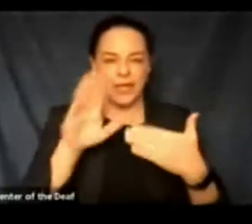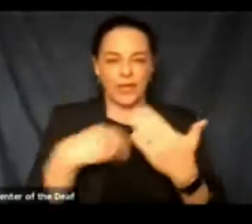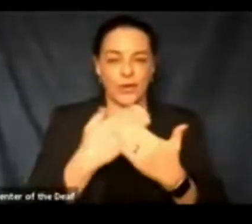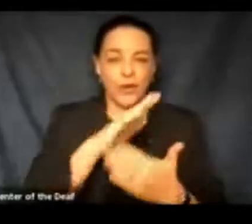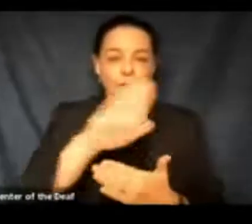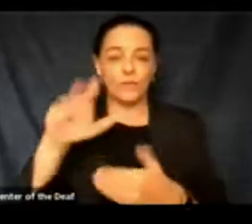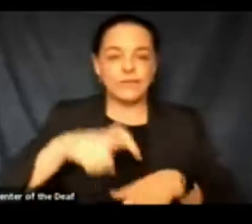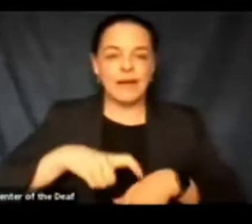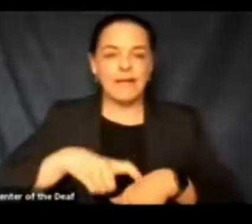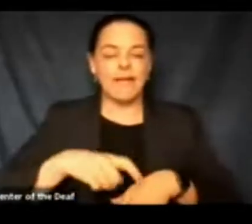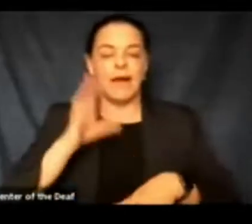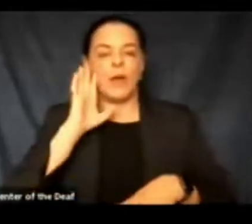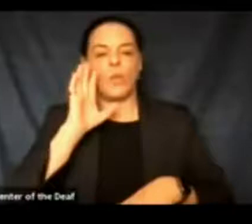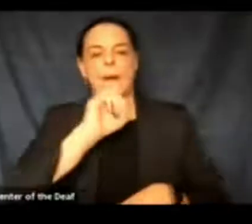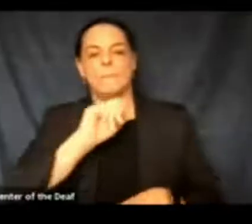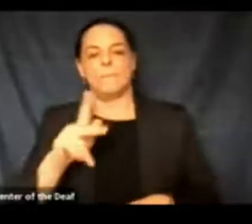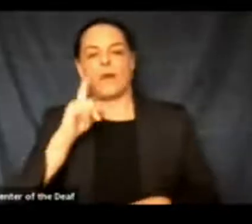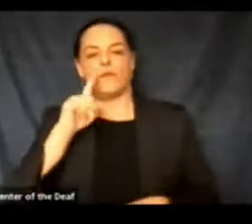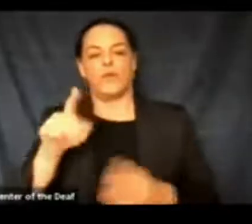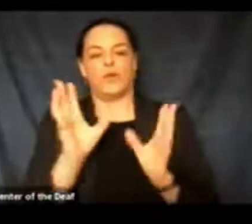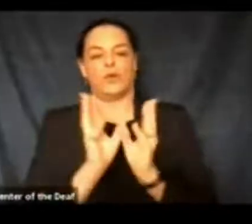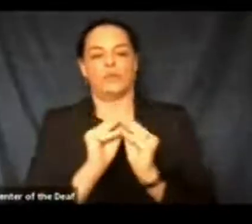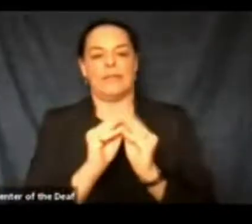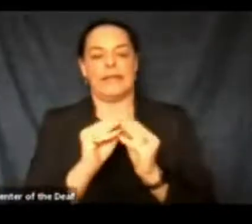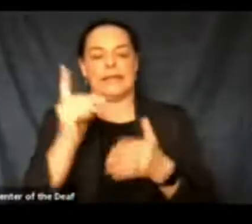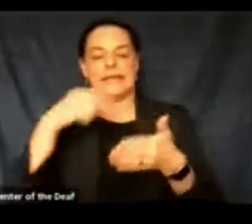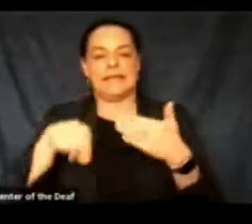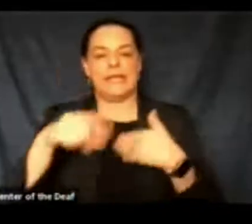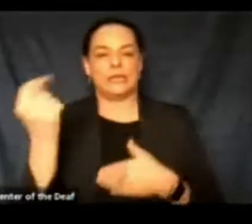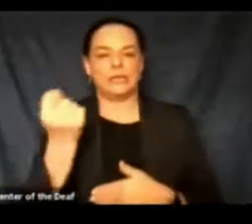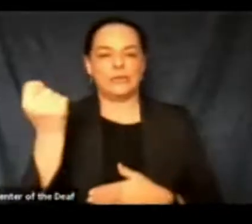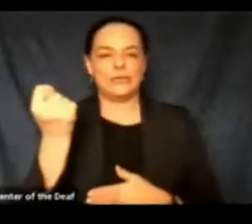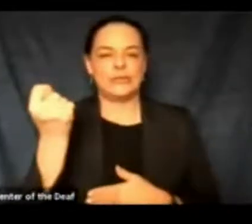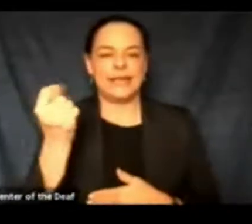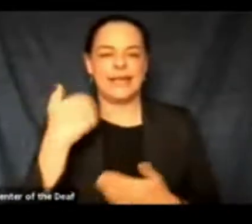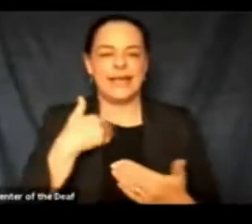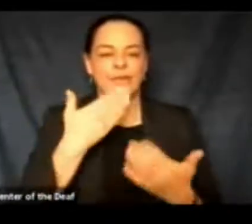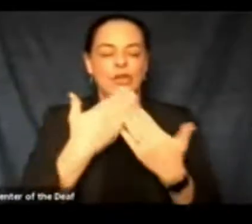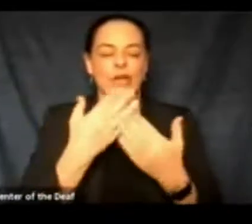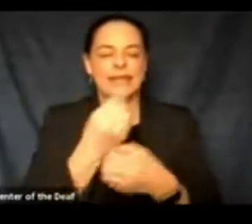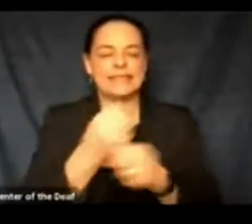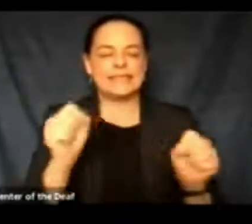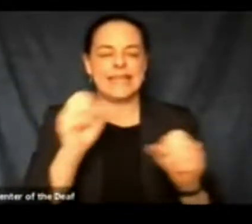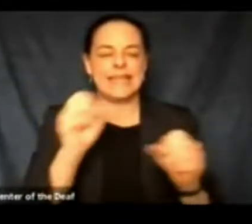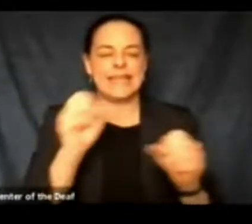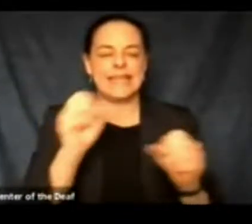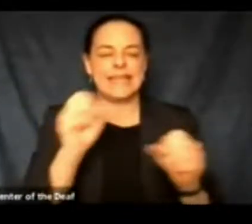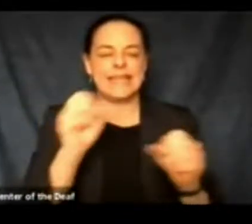time, and we'll be back with you for our media briefing on Tuesday of next week. Have a good and safe weekend.